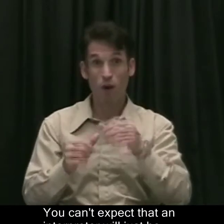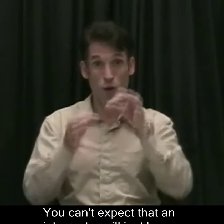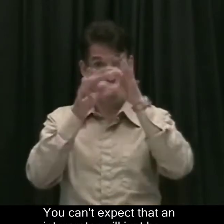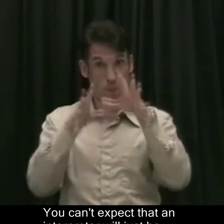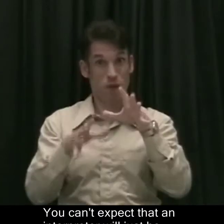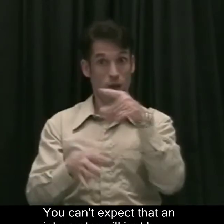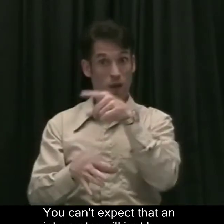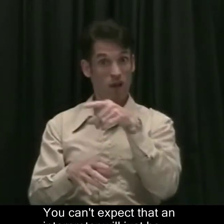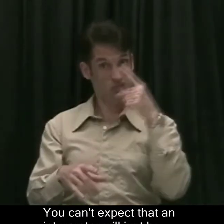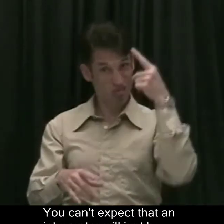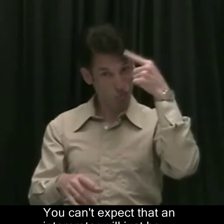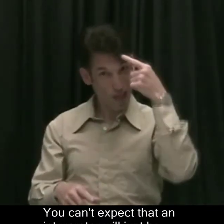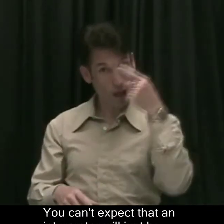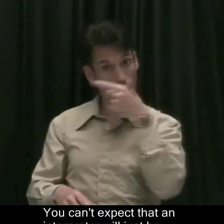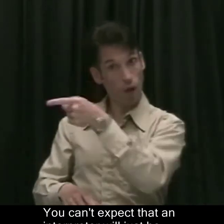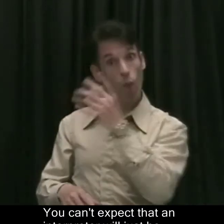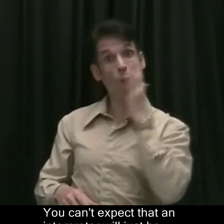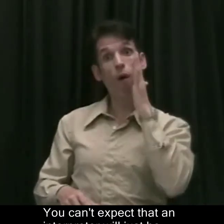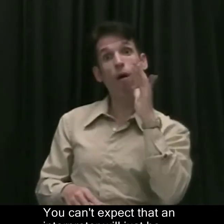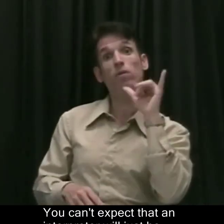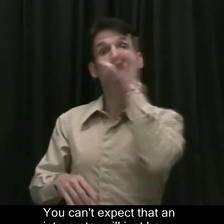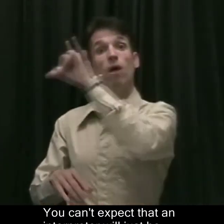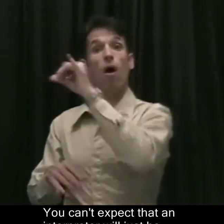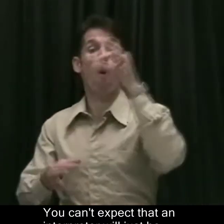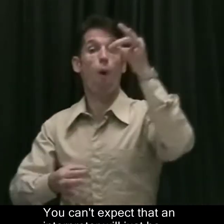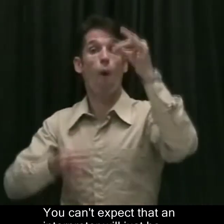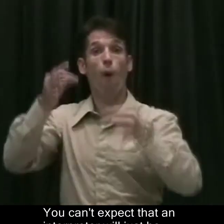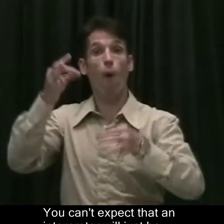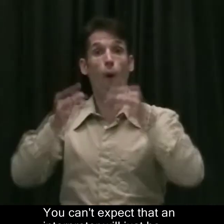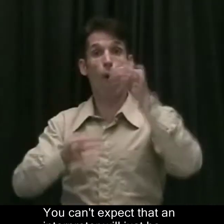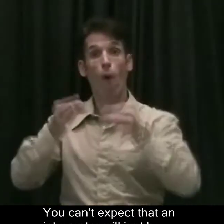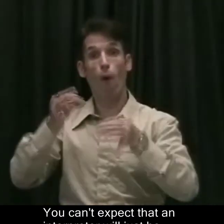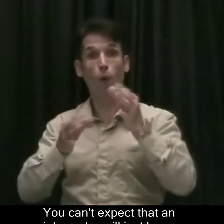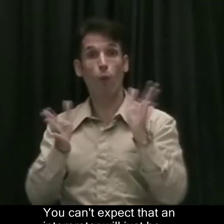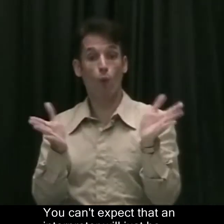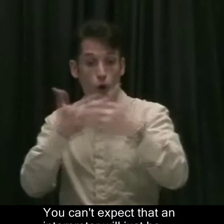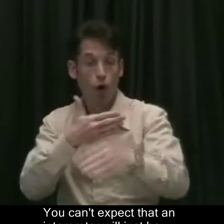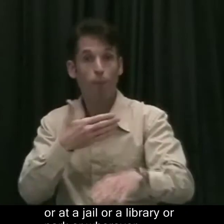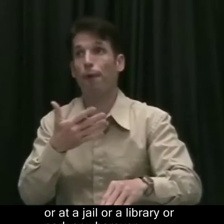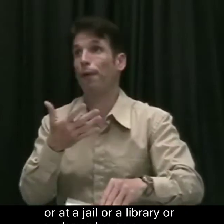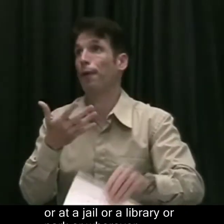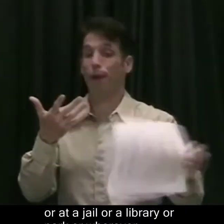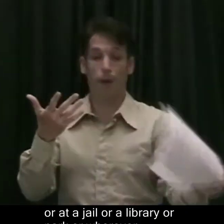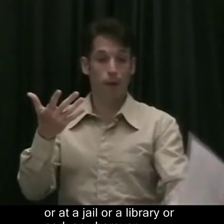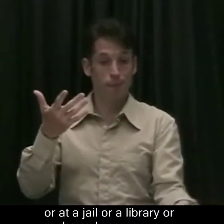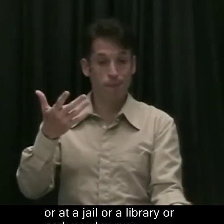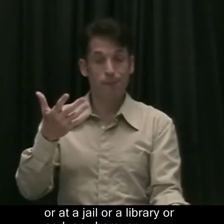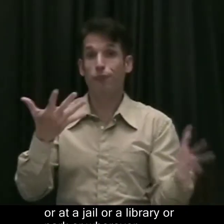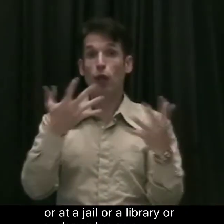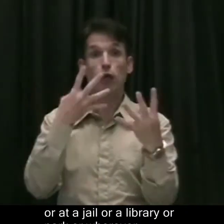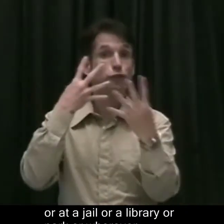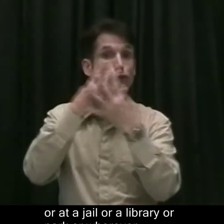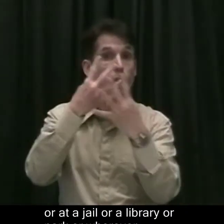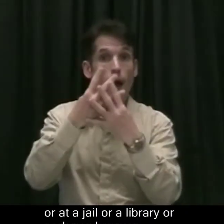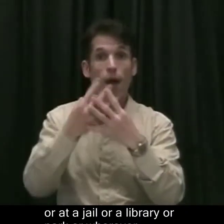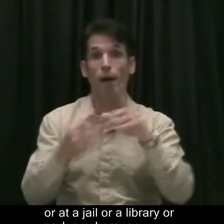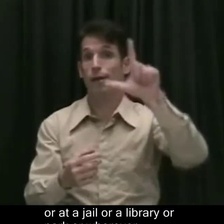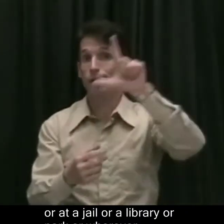You can't expect that an interpreter will just be waiting in a courtroom, or at a jail, or a